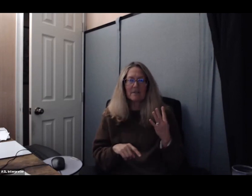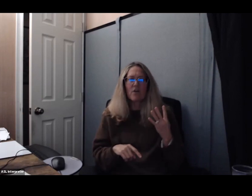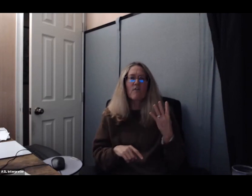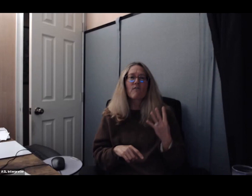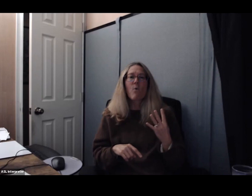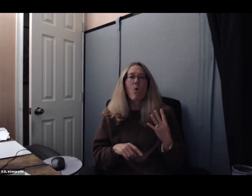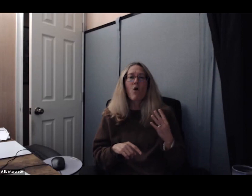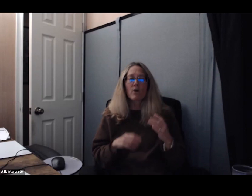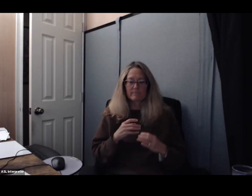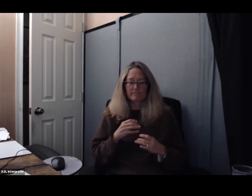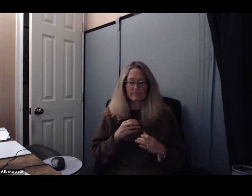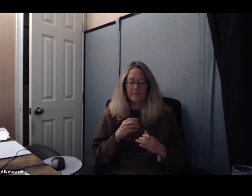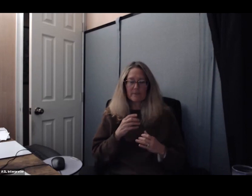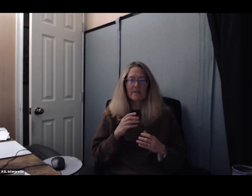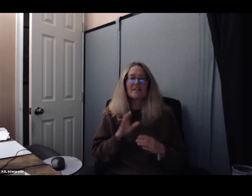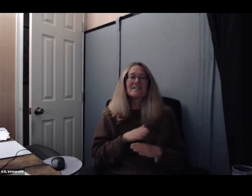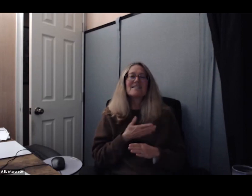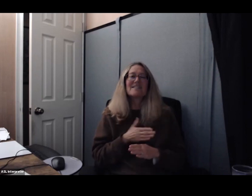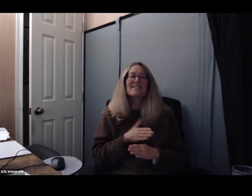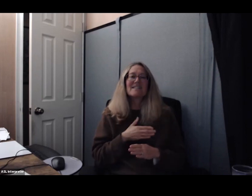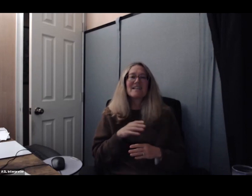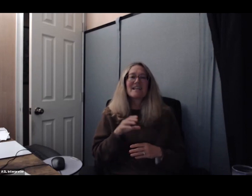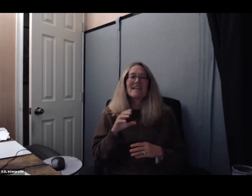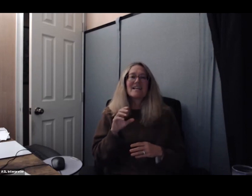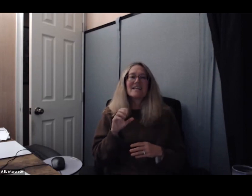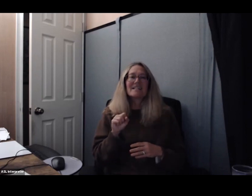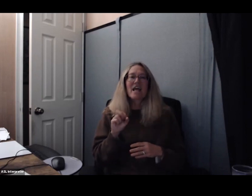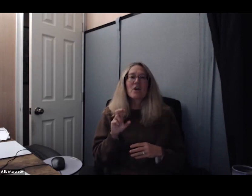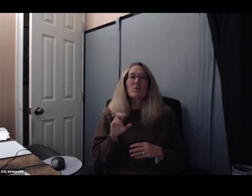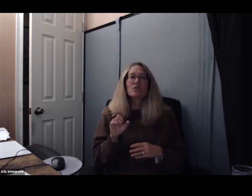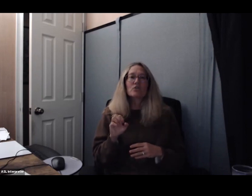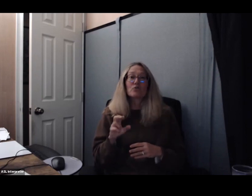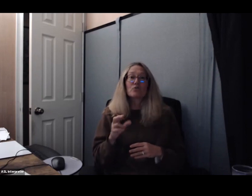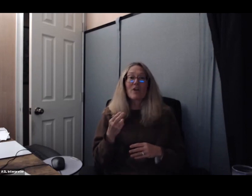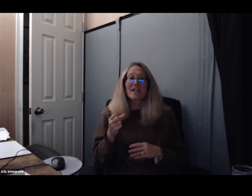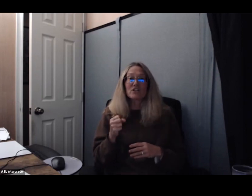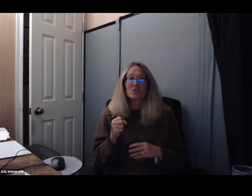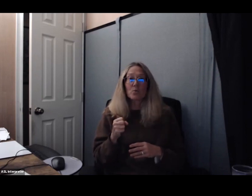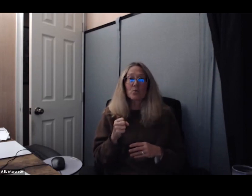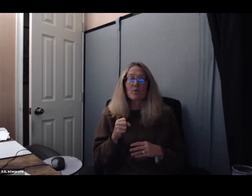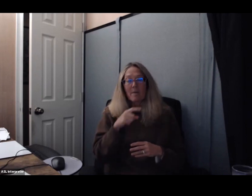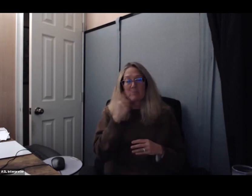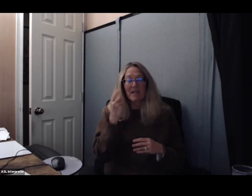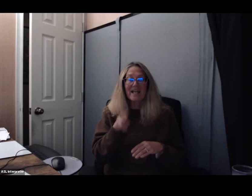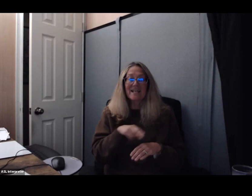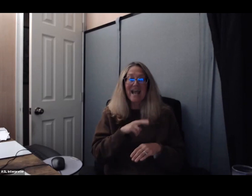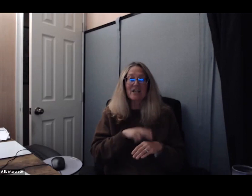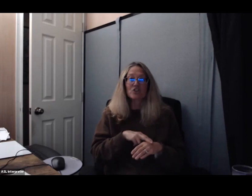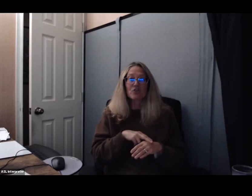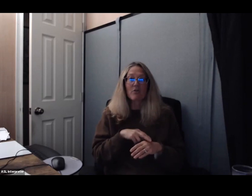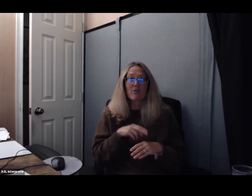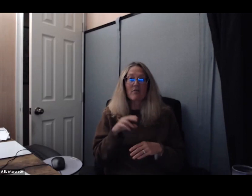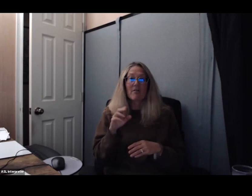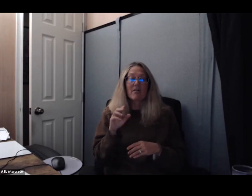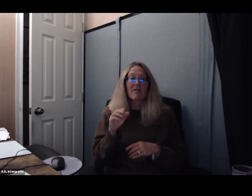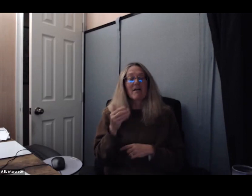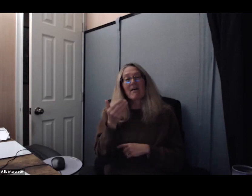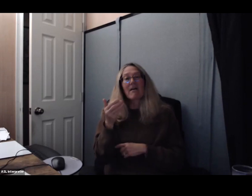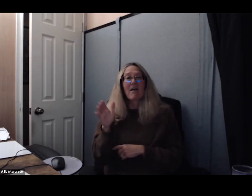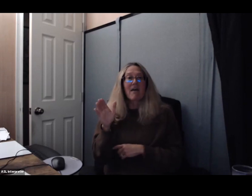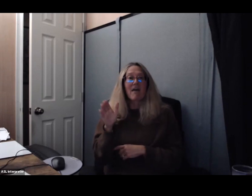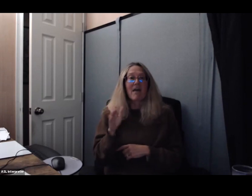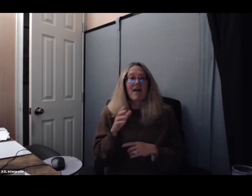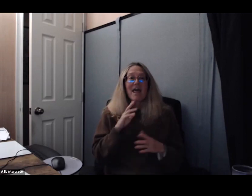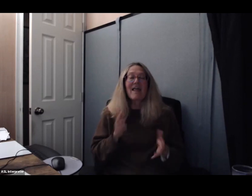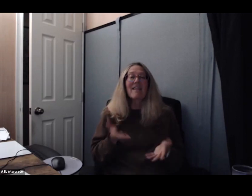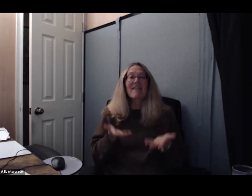saxophonists from the Santa Barbara Junior High School Jazz Band performing tonight the Black National Anthem, Lift Every Voice and